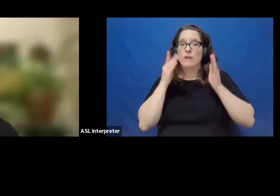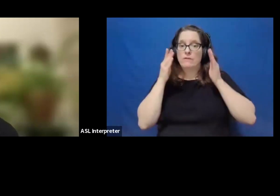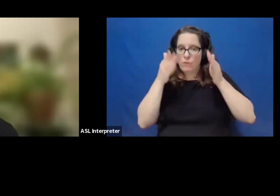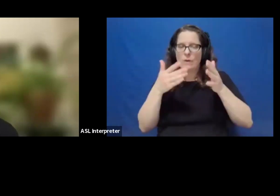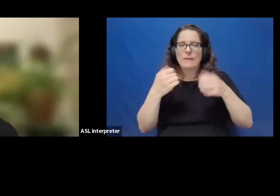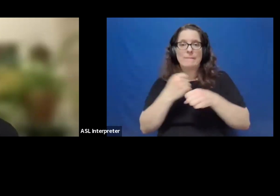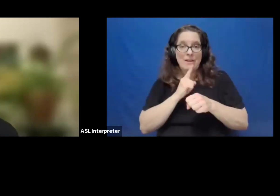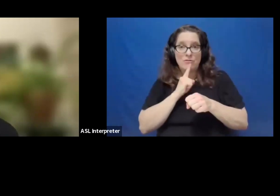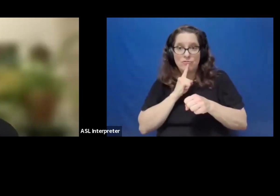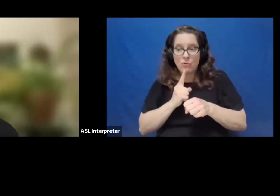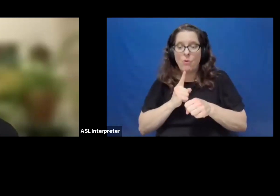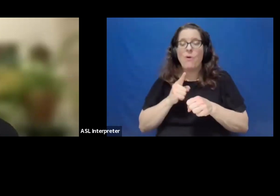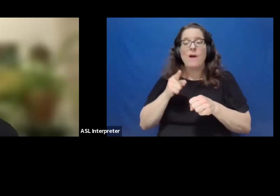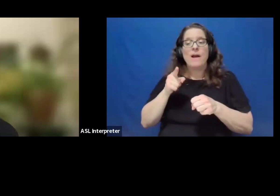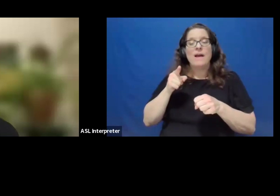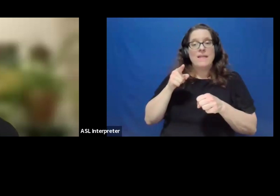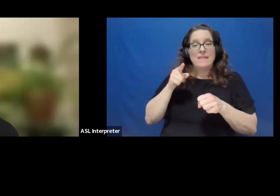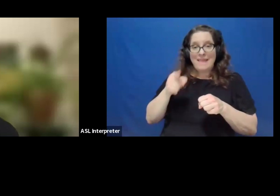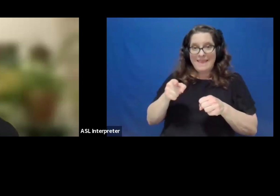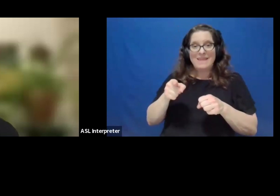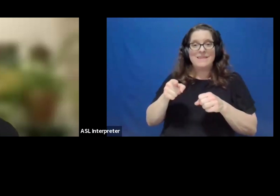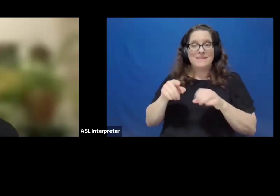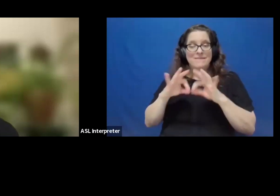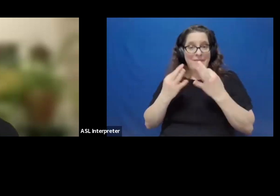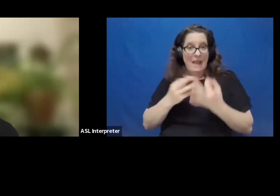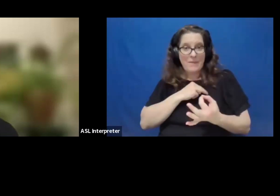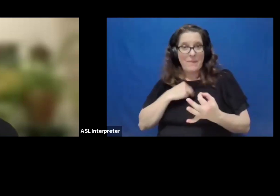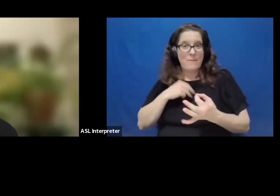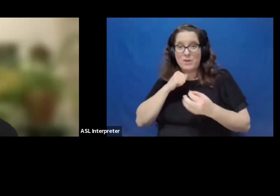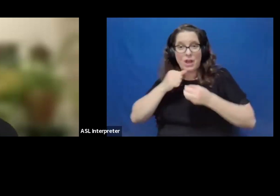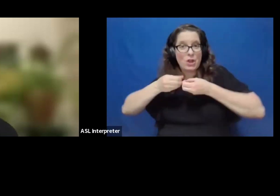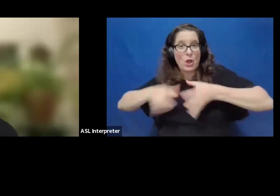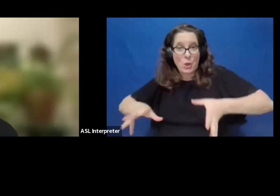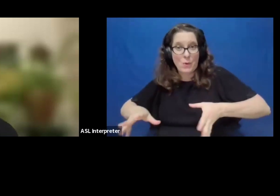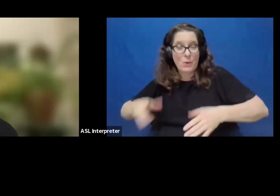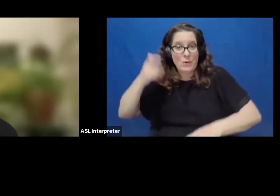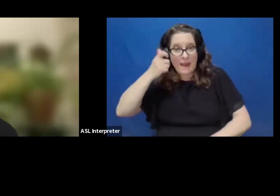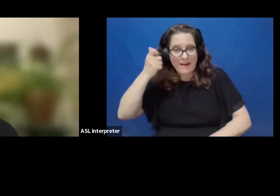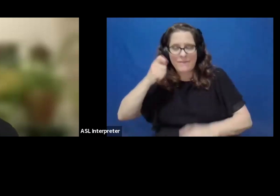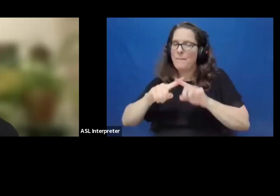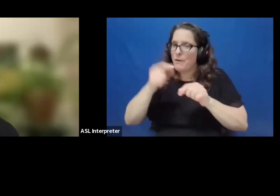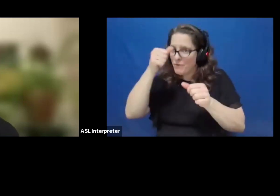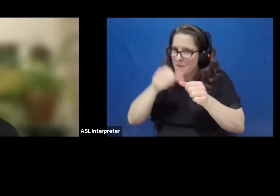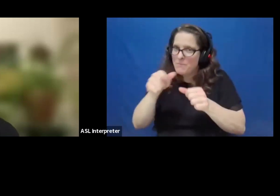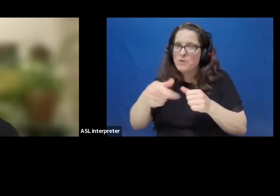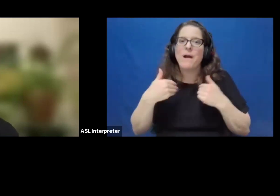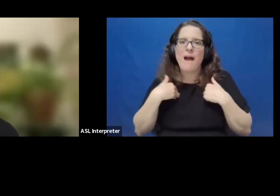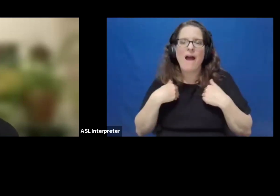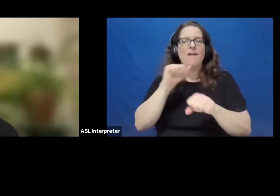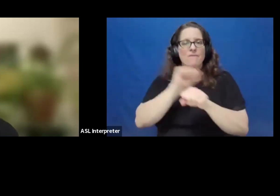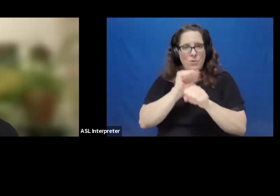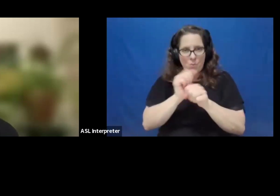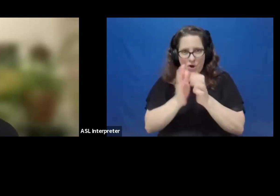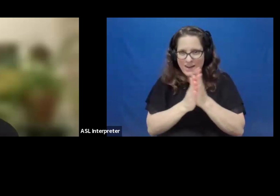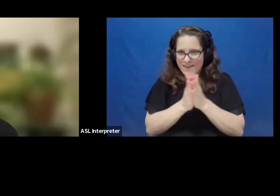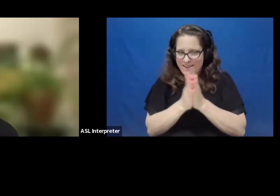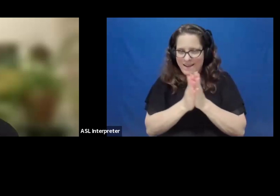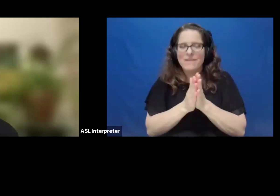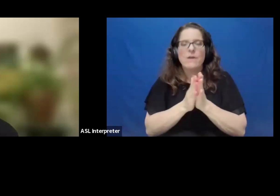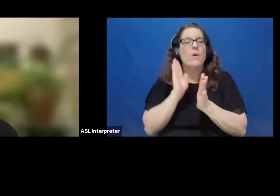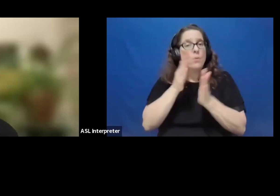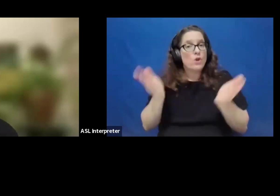doesn't lose benefits they need, there are these safety nets called work incentives that can ensure that your